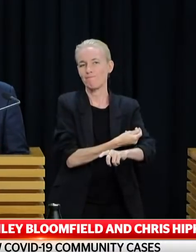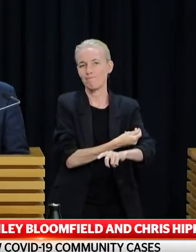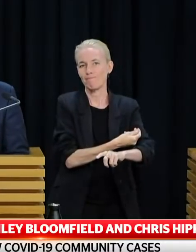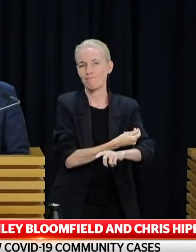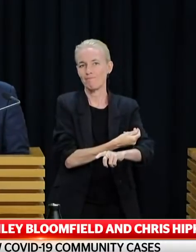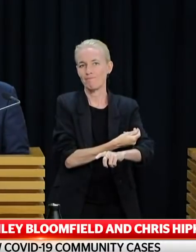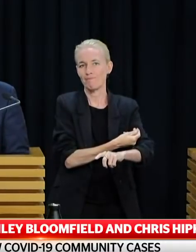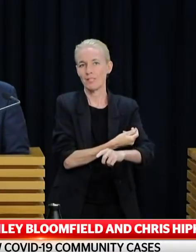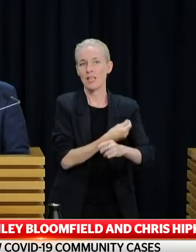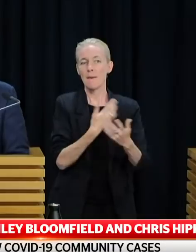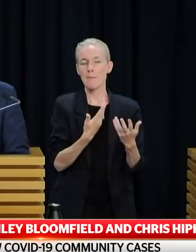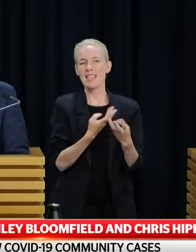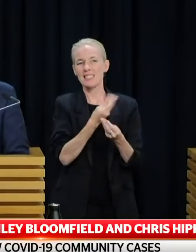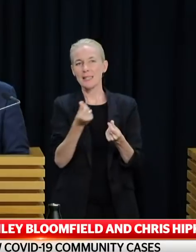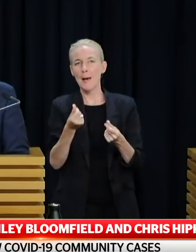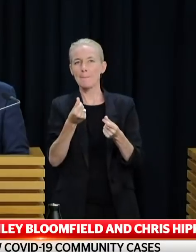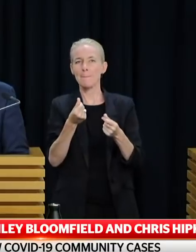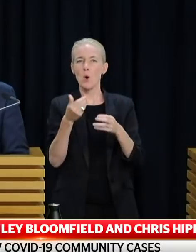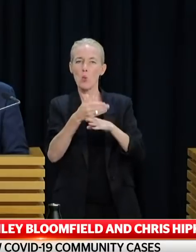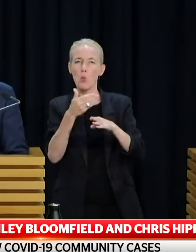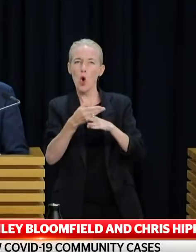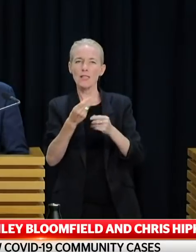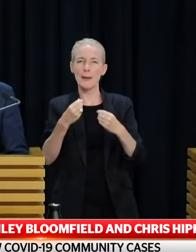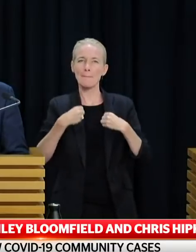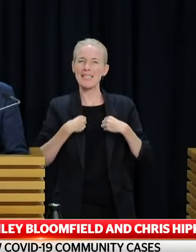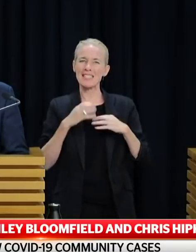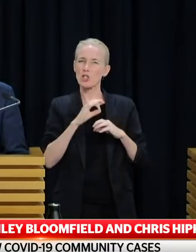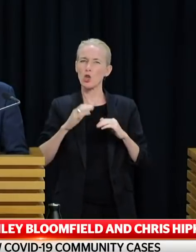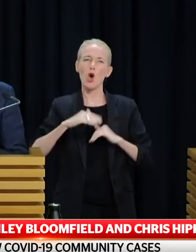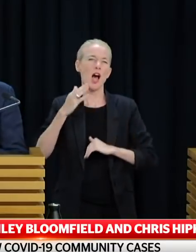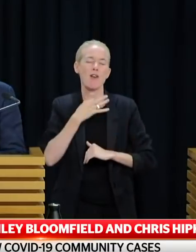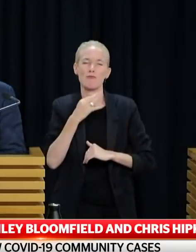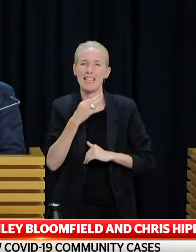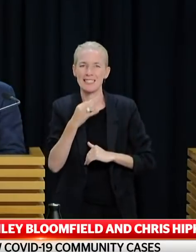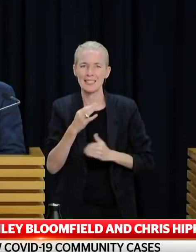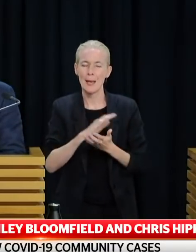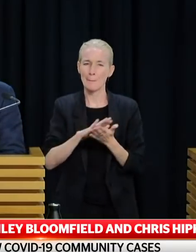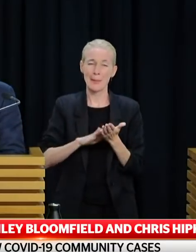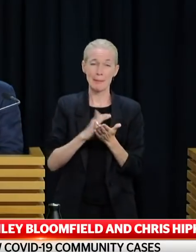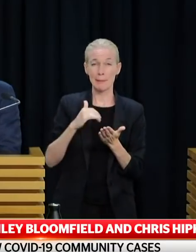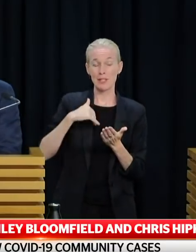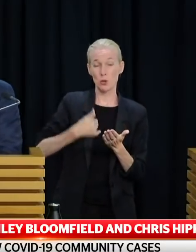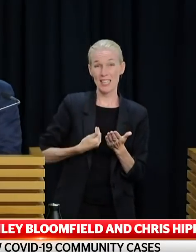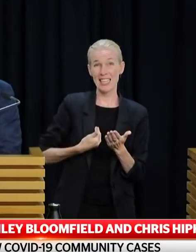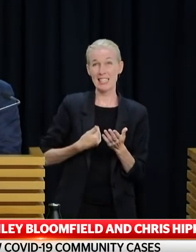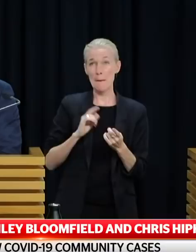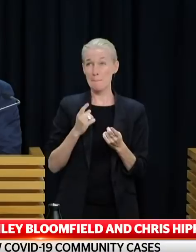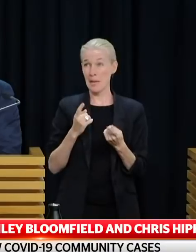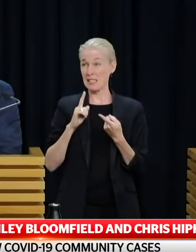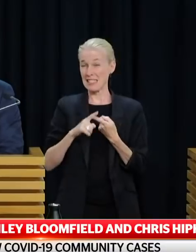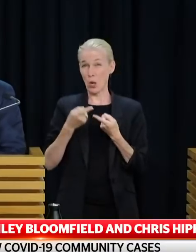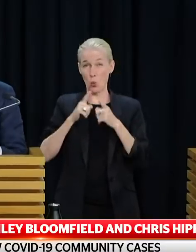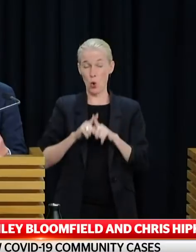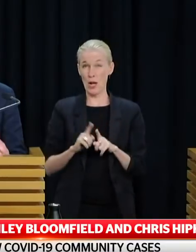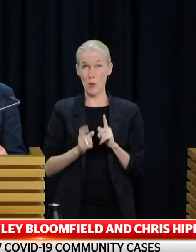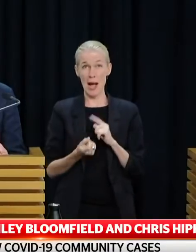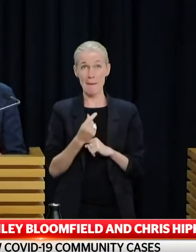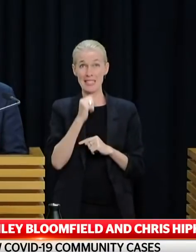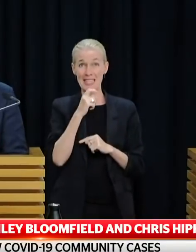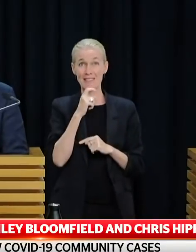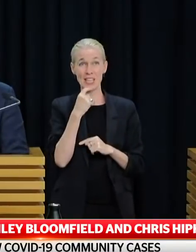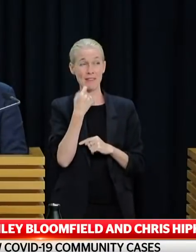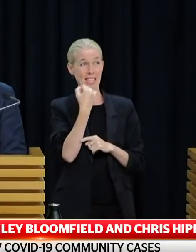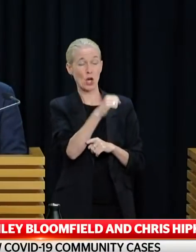can do that. Of course, then the emphasis goes on to what happens to employees who say they don't want to be vaccinated if they're